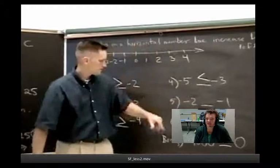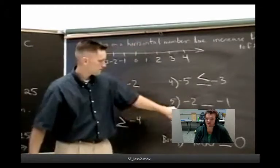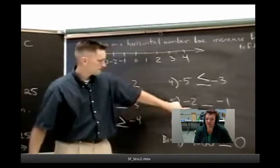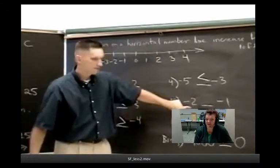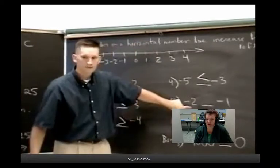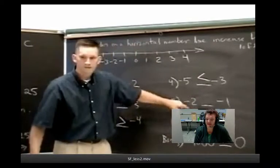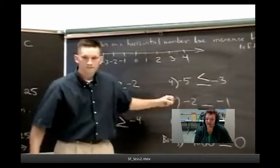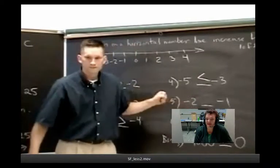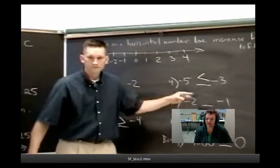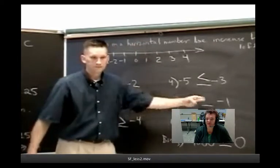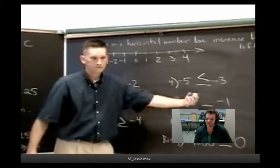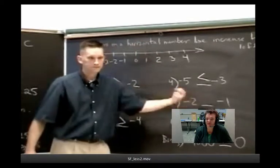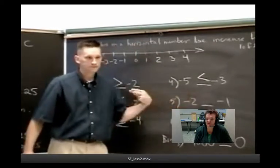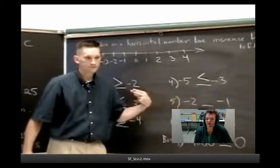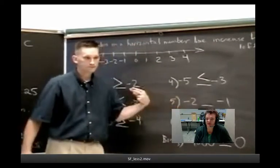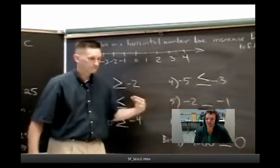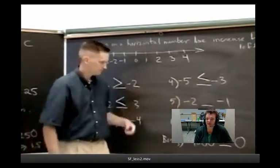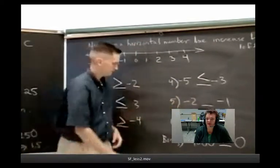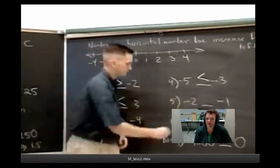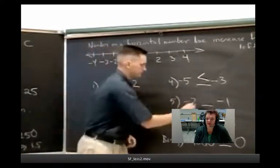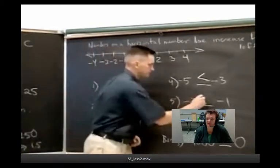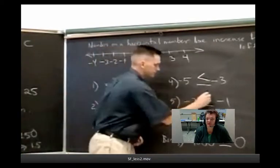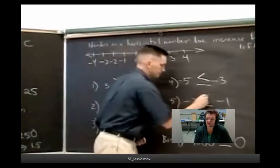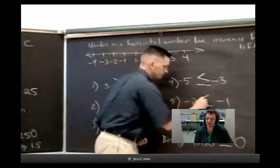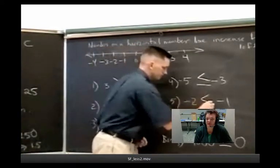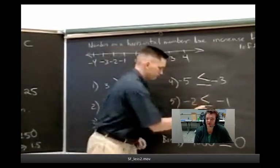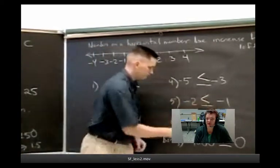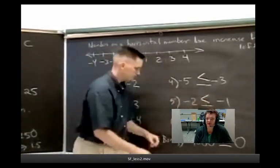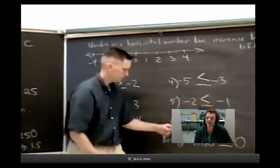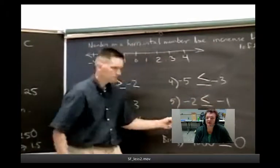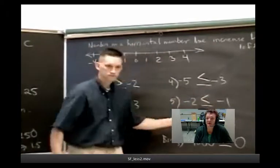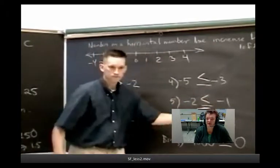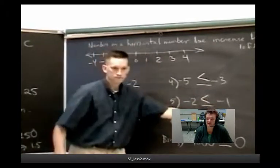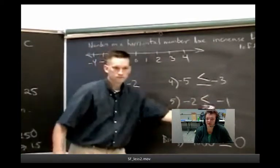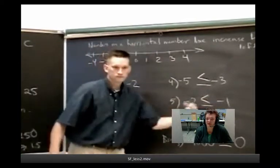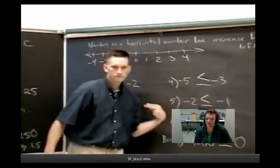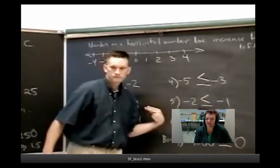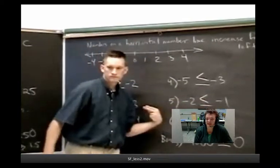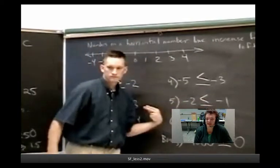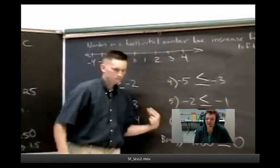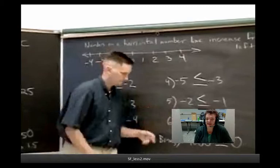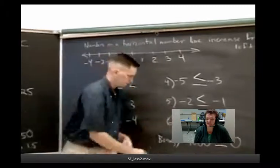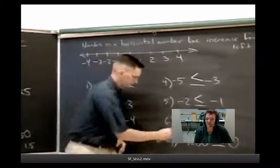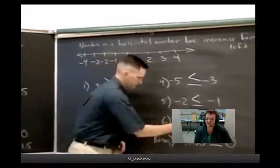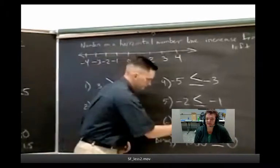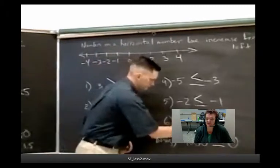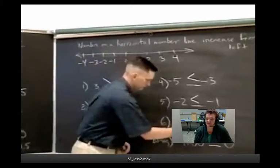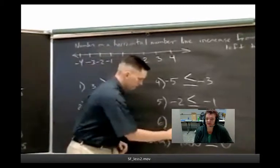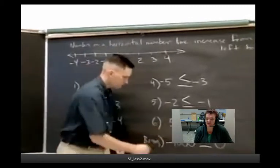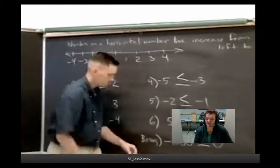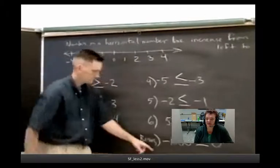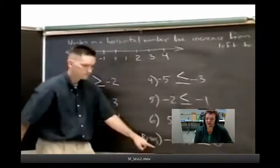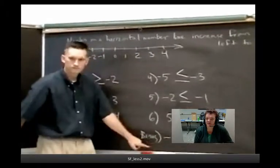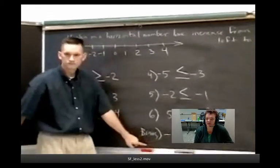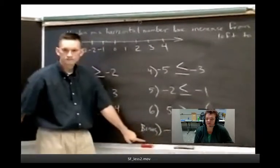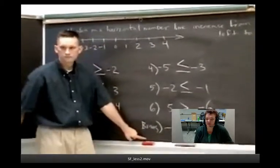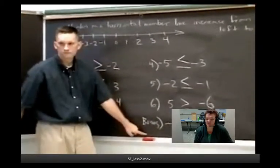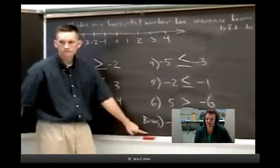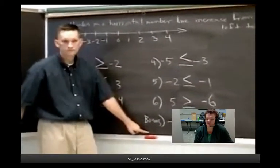Negative 5 is less than negative 3. Good. How about negative 2, negative 1? Negative 2 is less than. And here, 5 is greater.